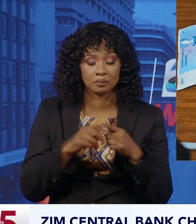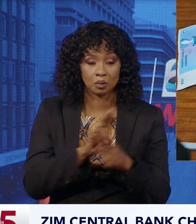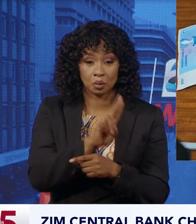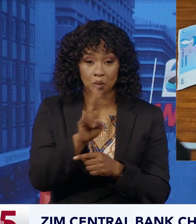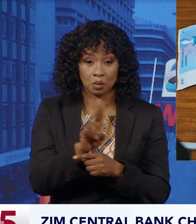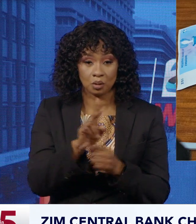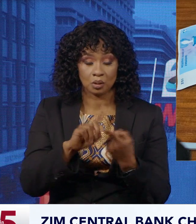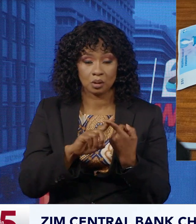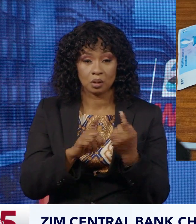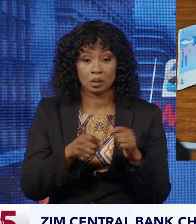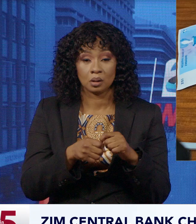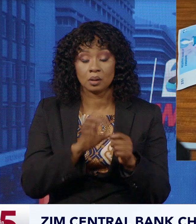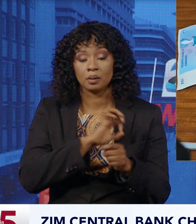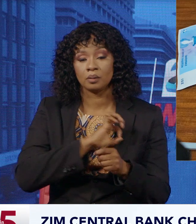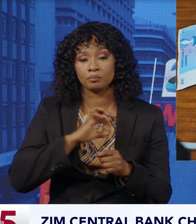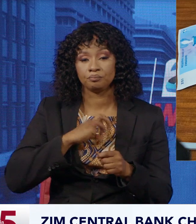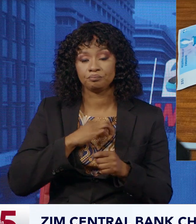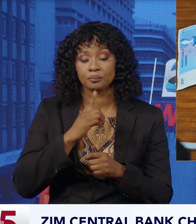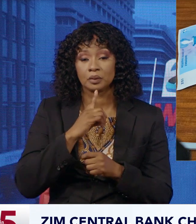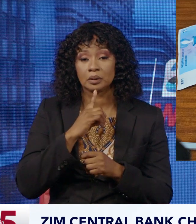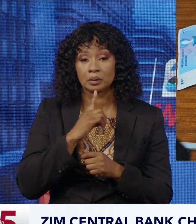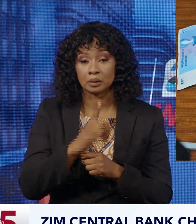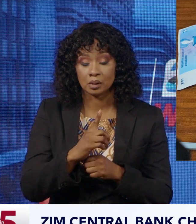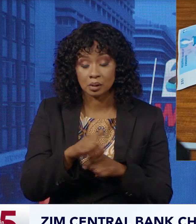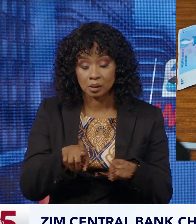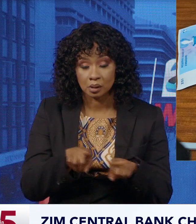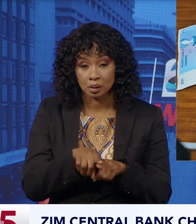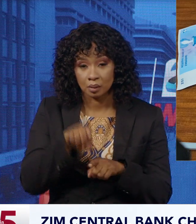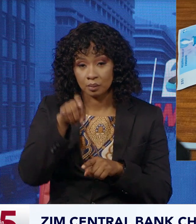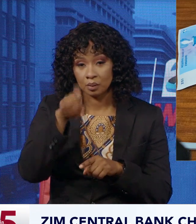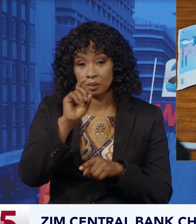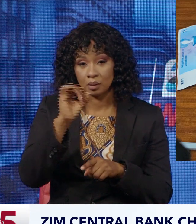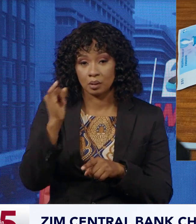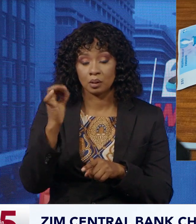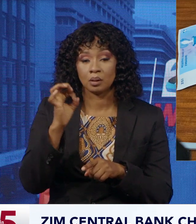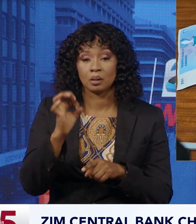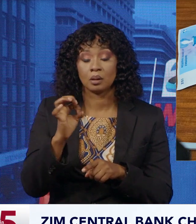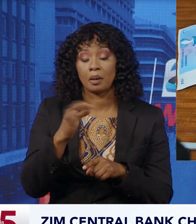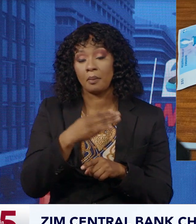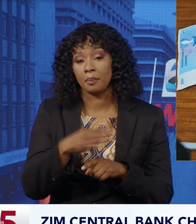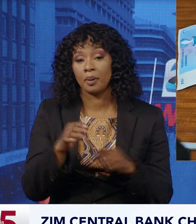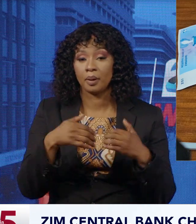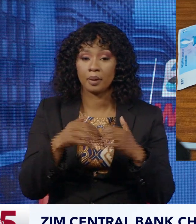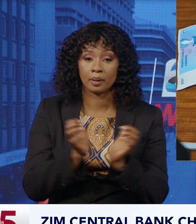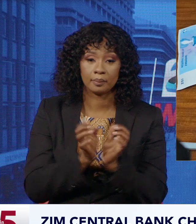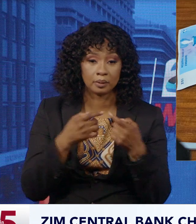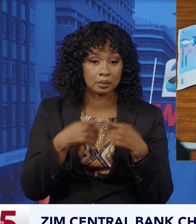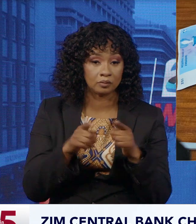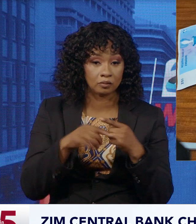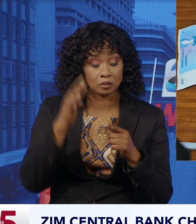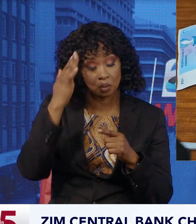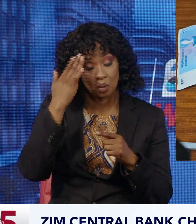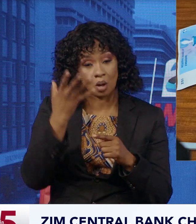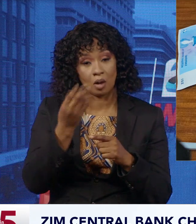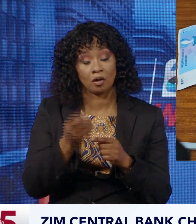firms. Governor Mushayabanu says demand for the ZiG will be driven by corporates who are required to settle part of their